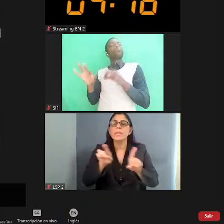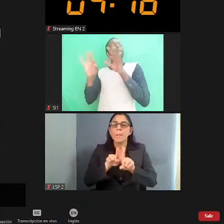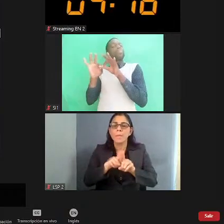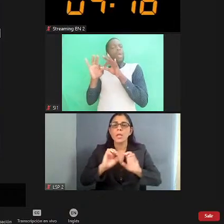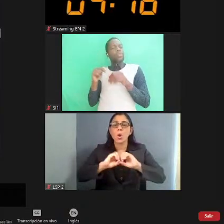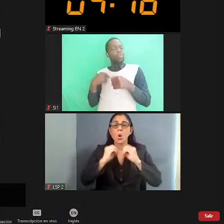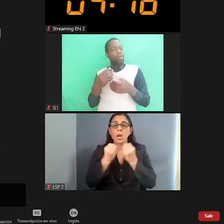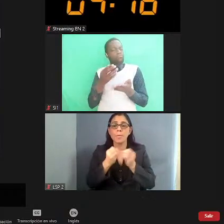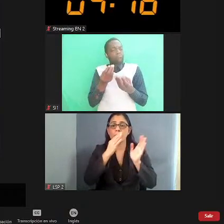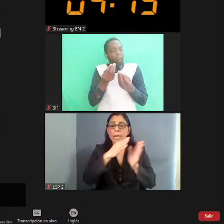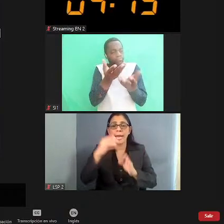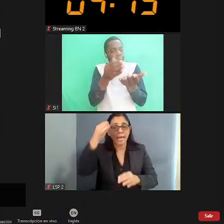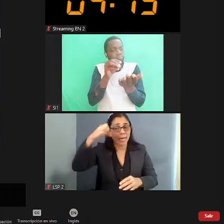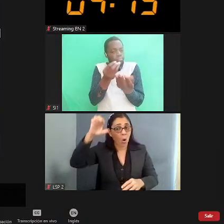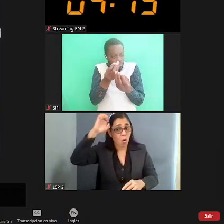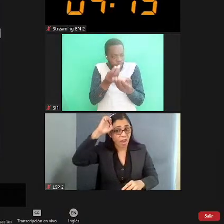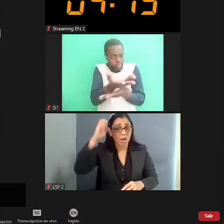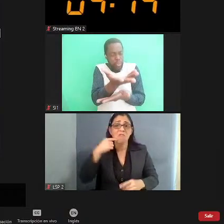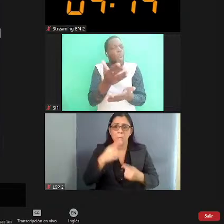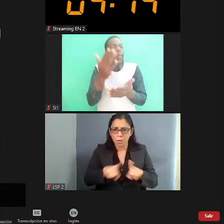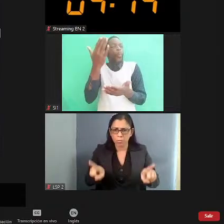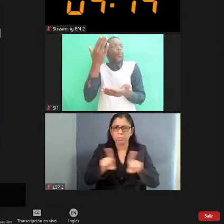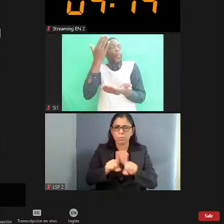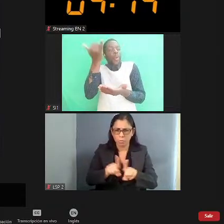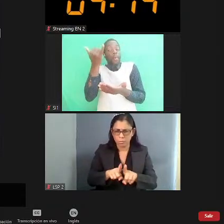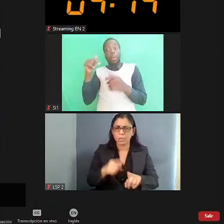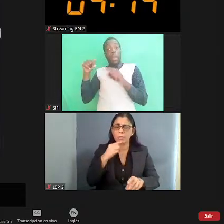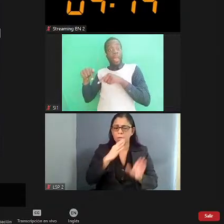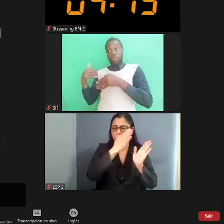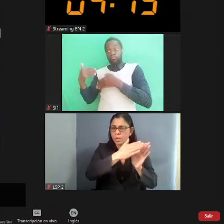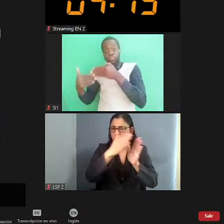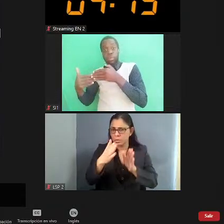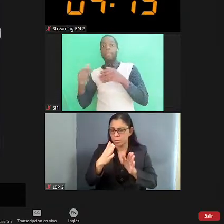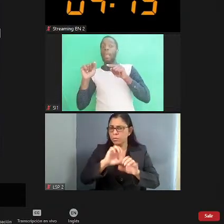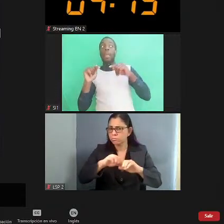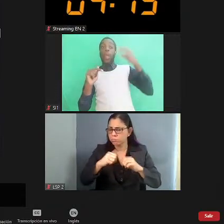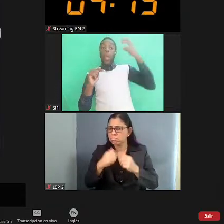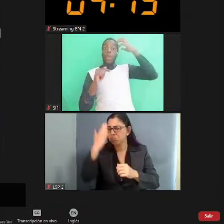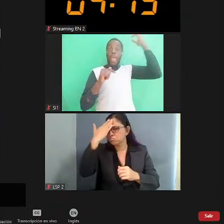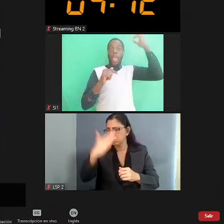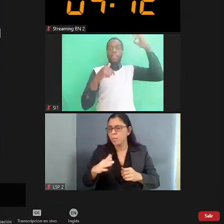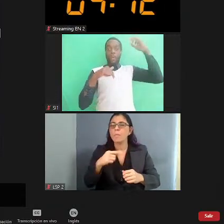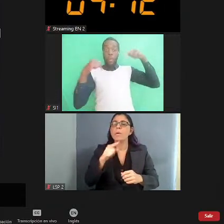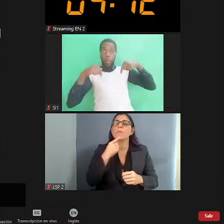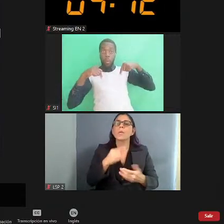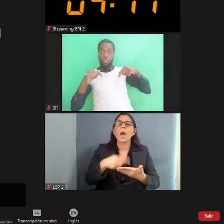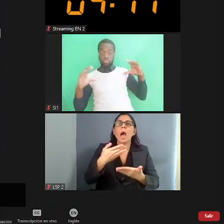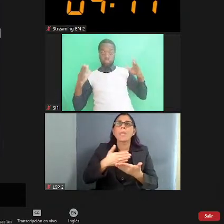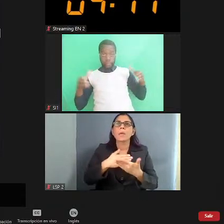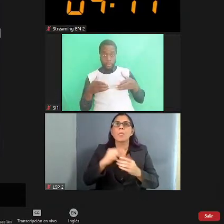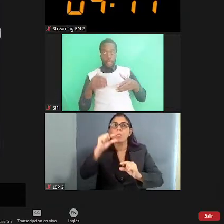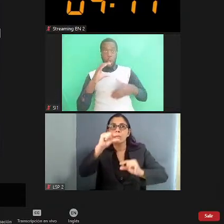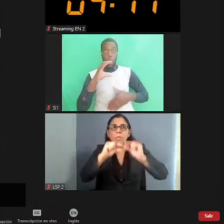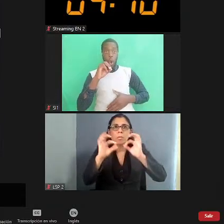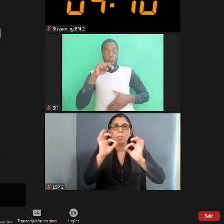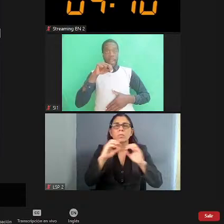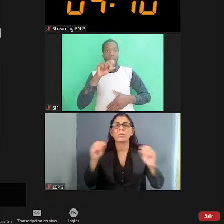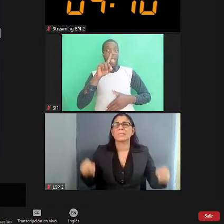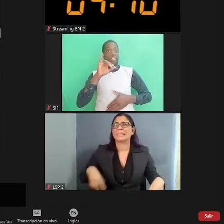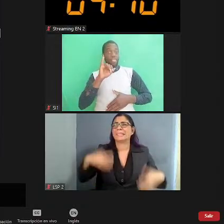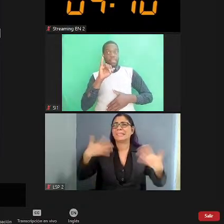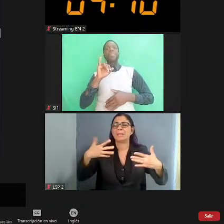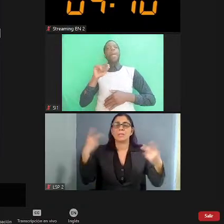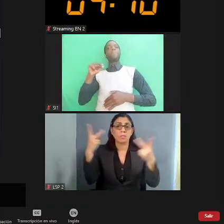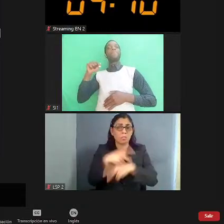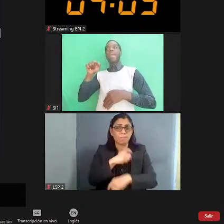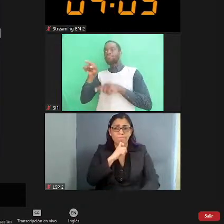canadians and the other organisms of the state and also the organizations why because we were at a very